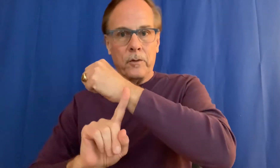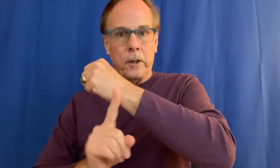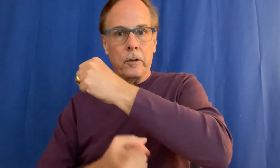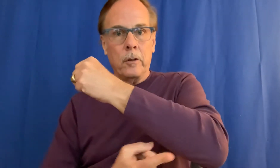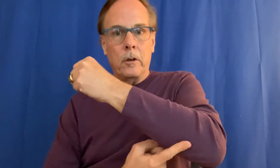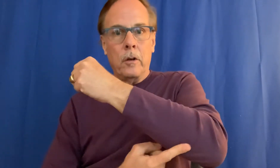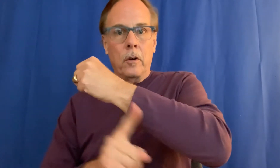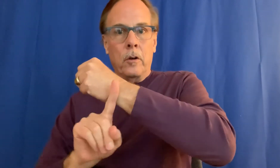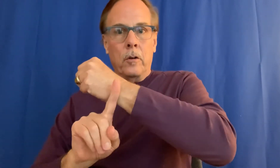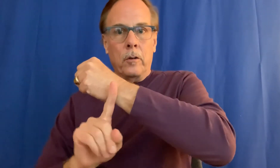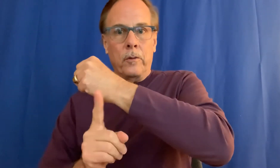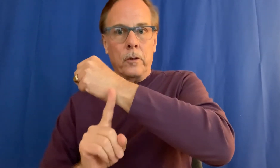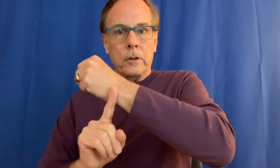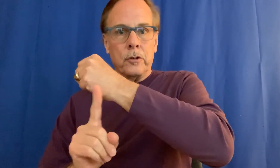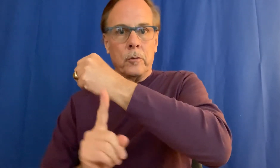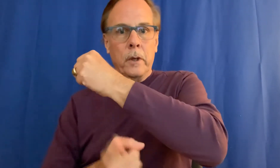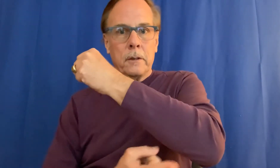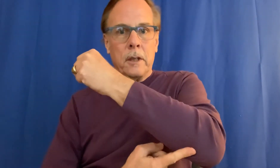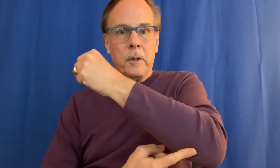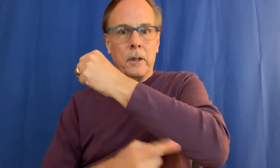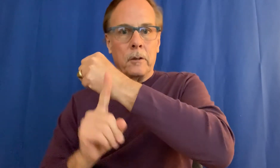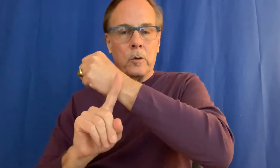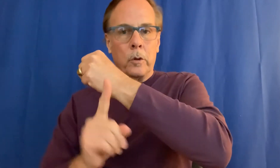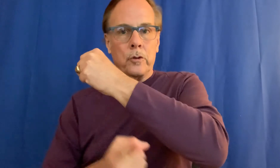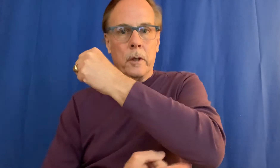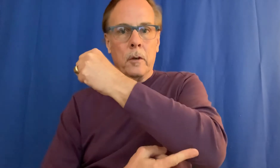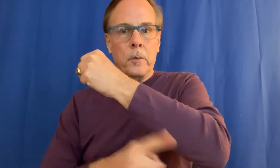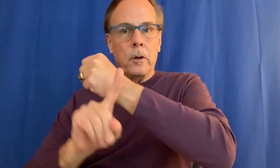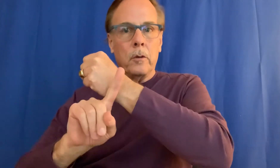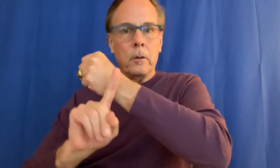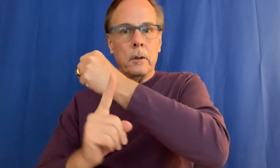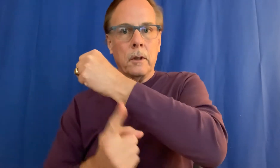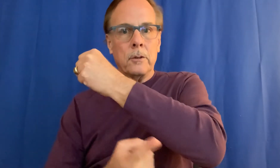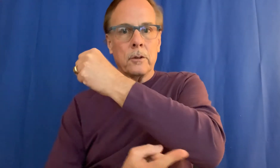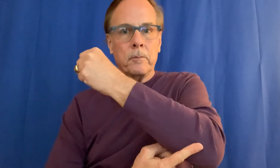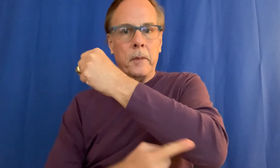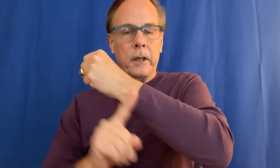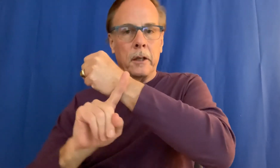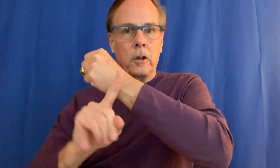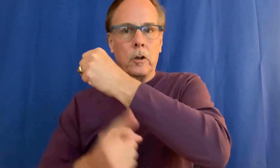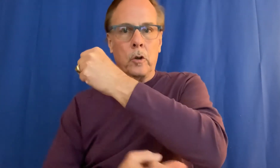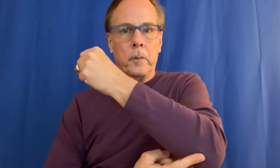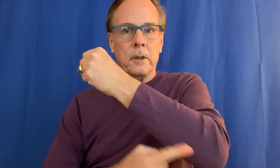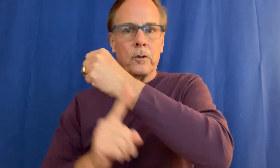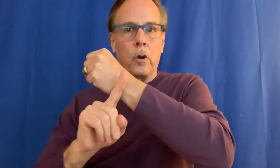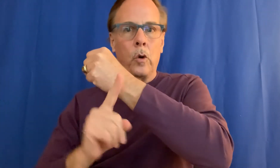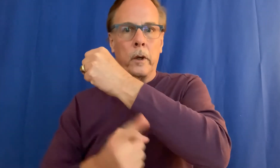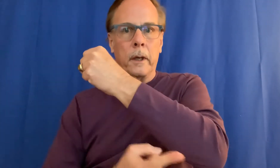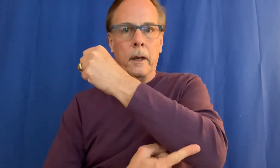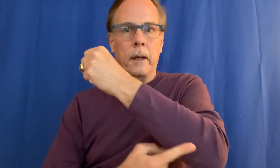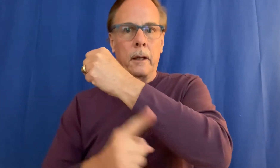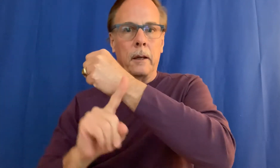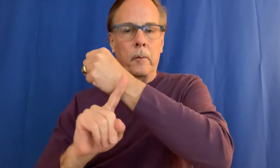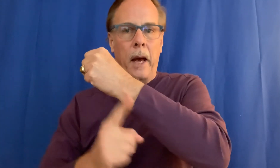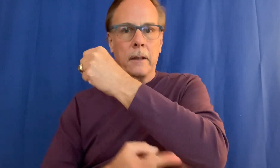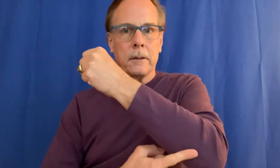finger first at your wrist, coming down towards your elbow, and just making a loop as if you're holding a basket